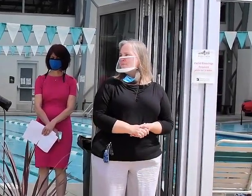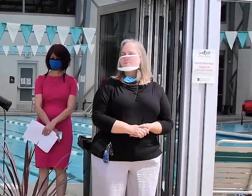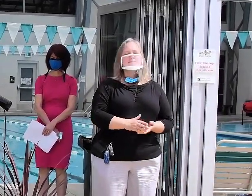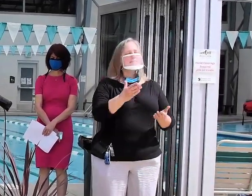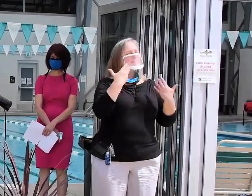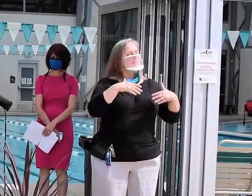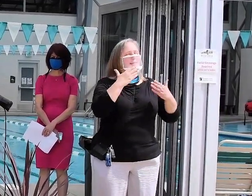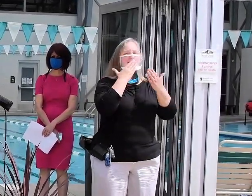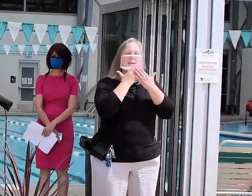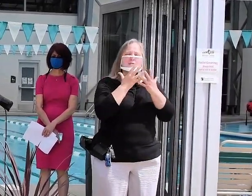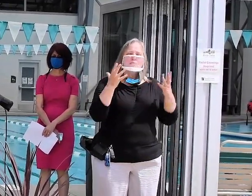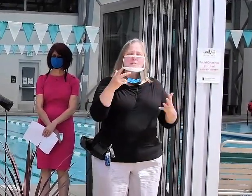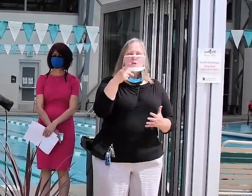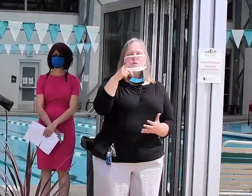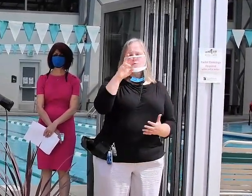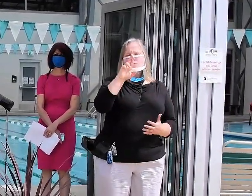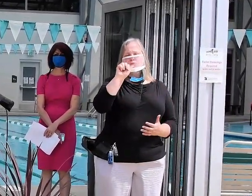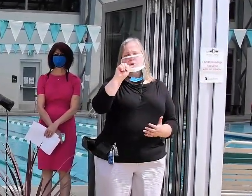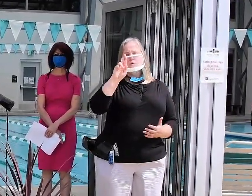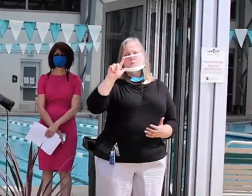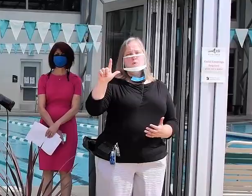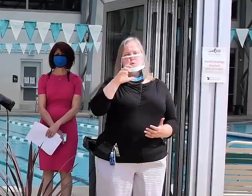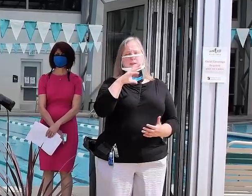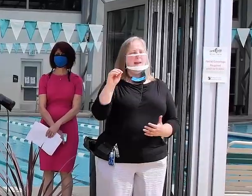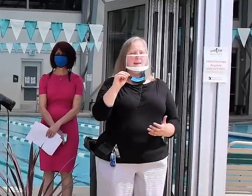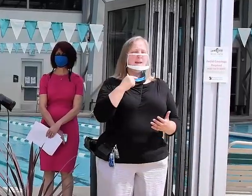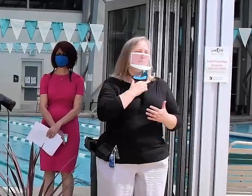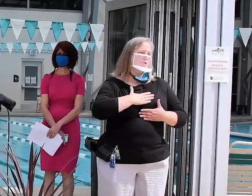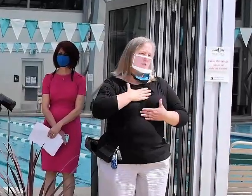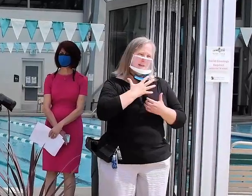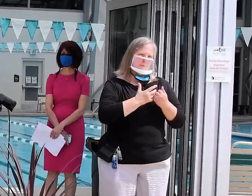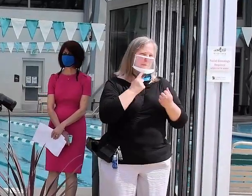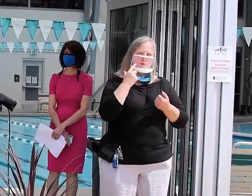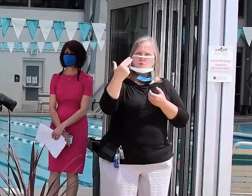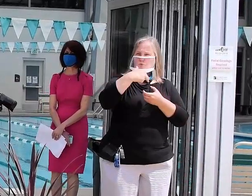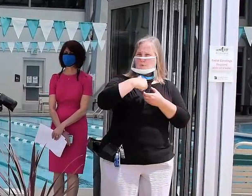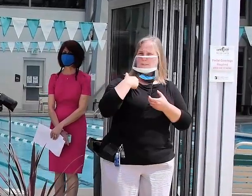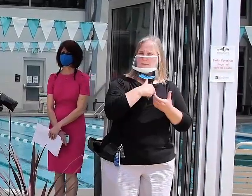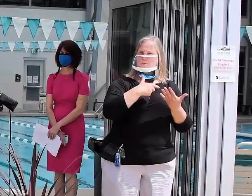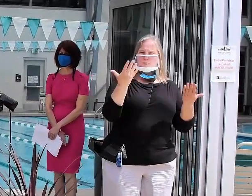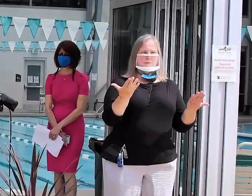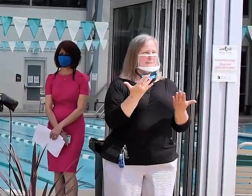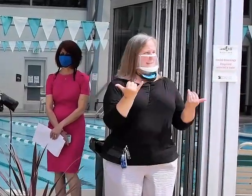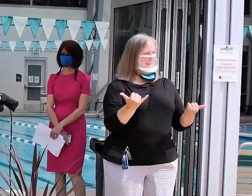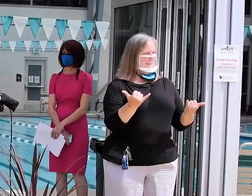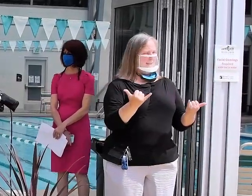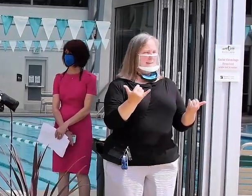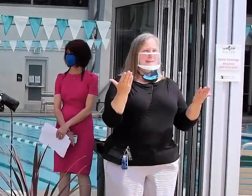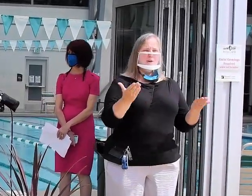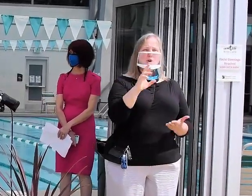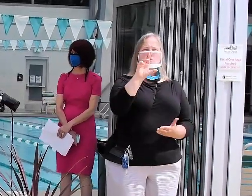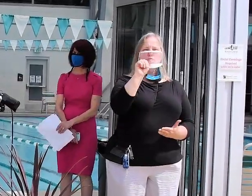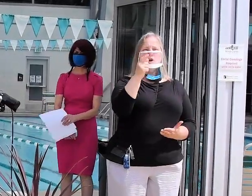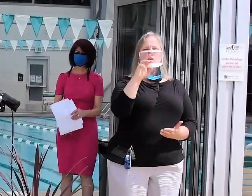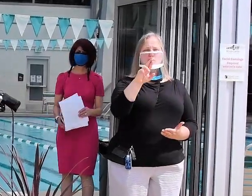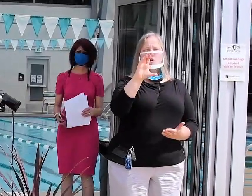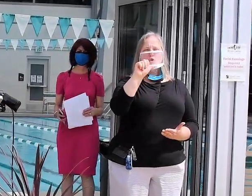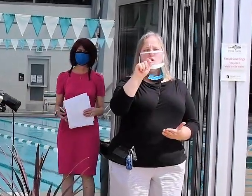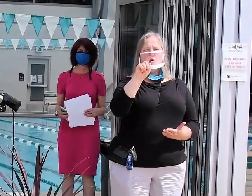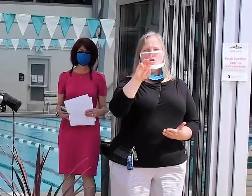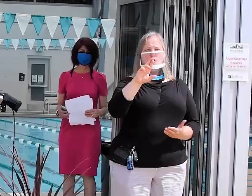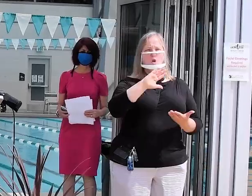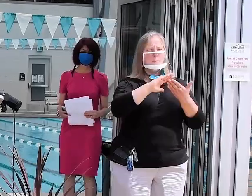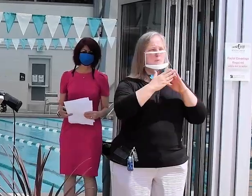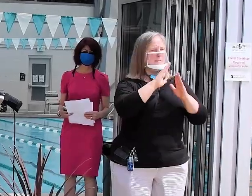Thank you so much, Raul, and appreciate everyone for joining us this morning here at our Roger Carter Community